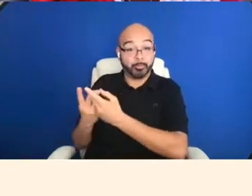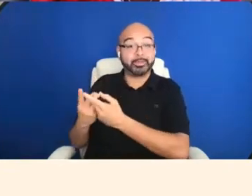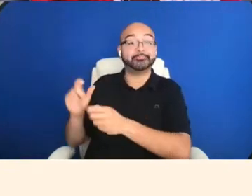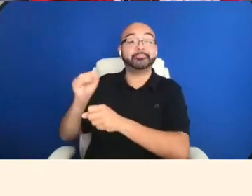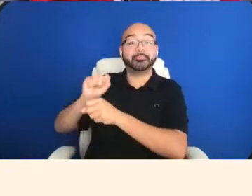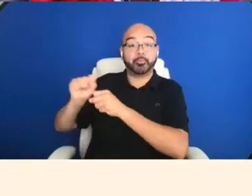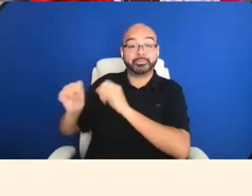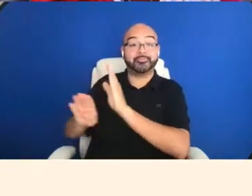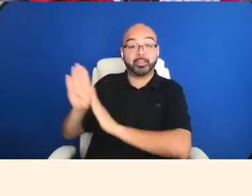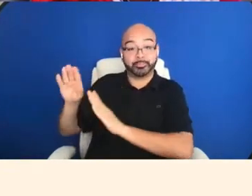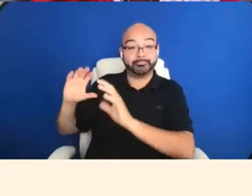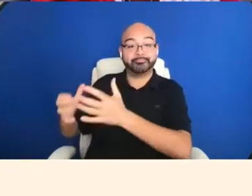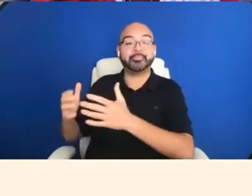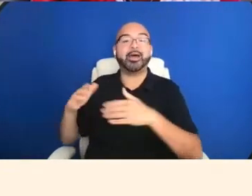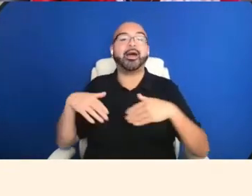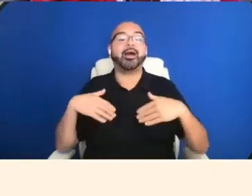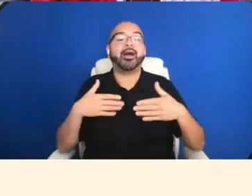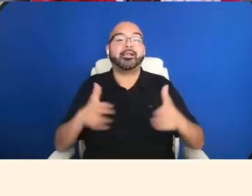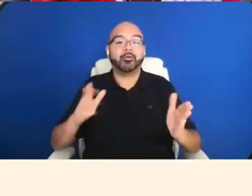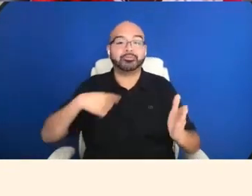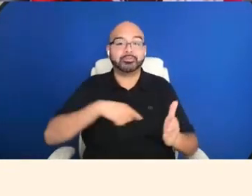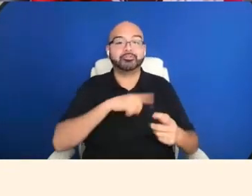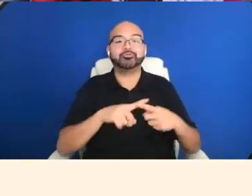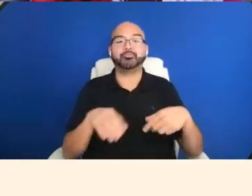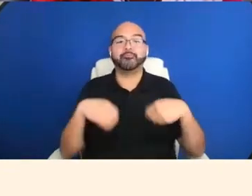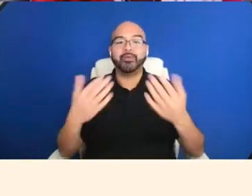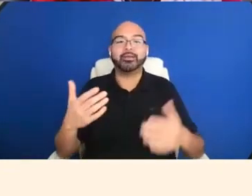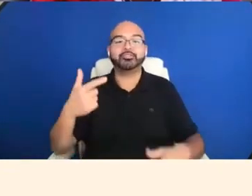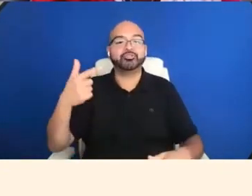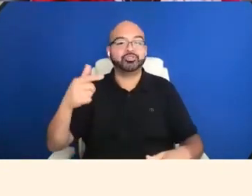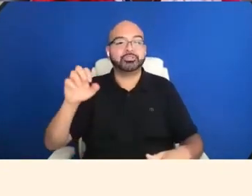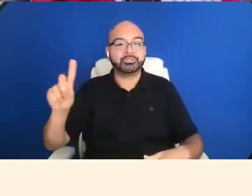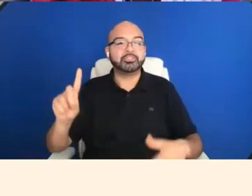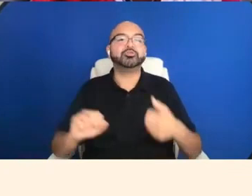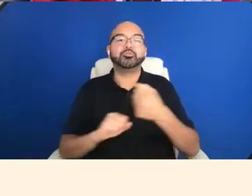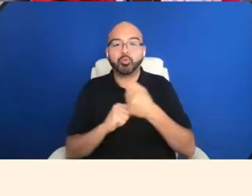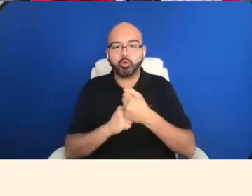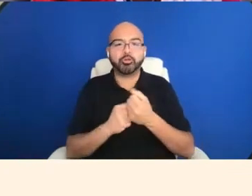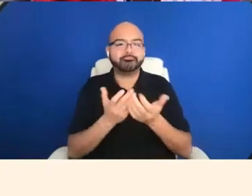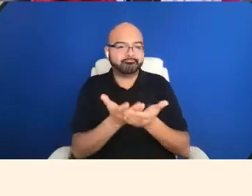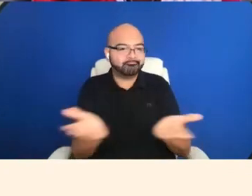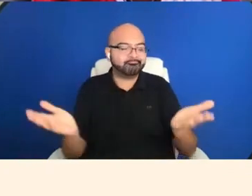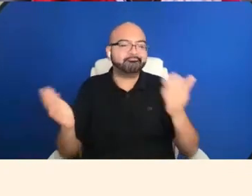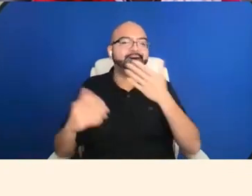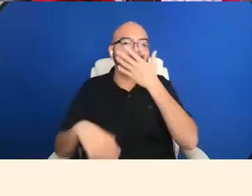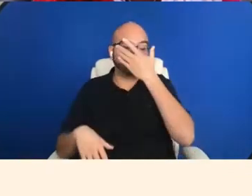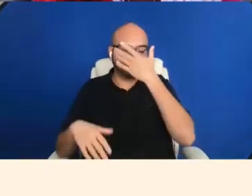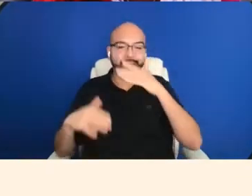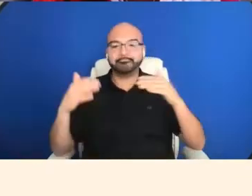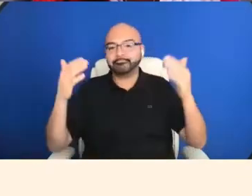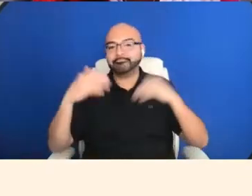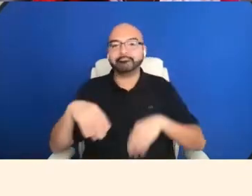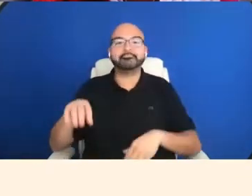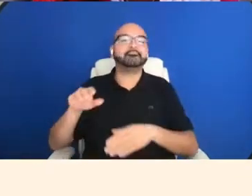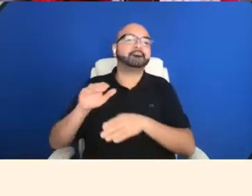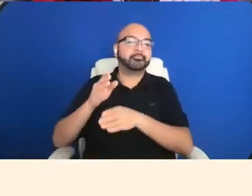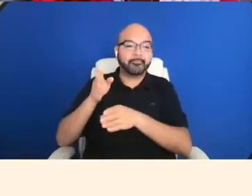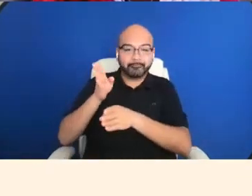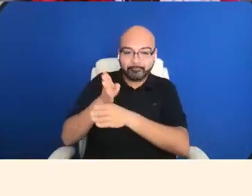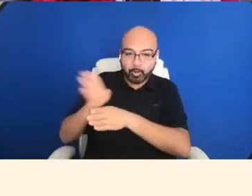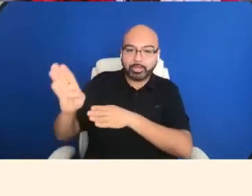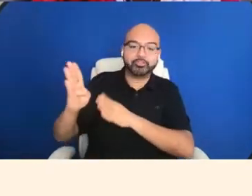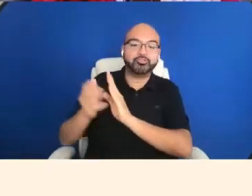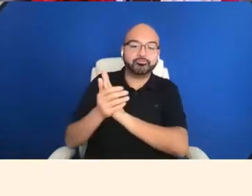allows us to provide GD support, um, vocational educational